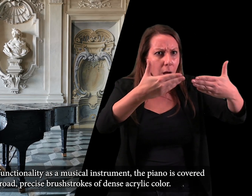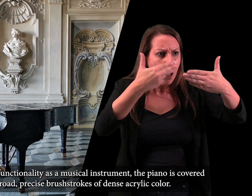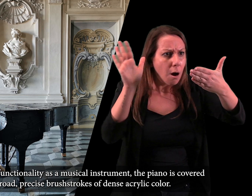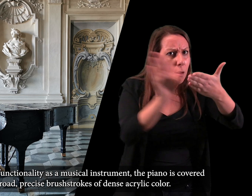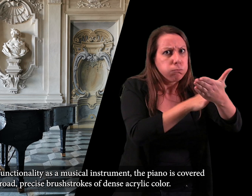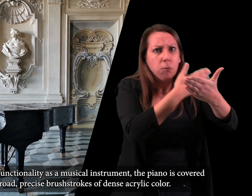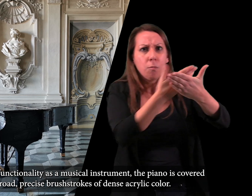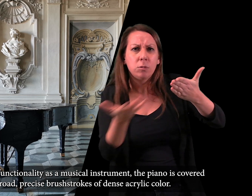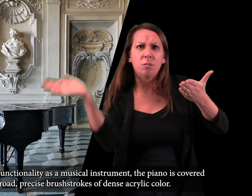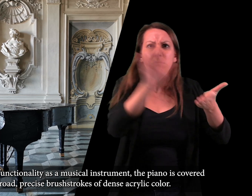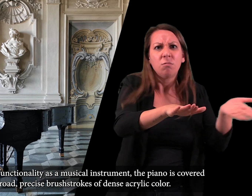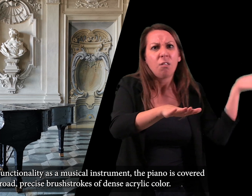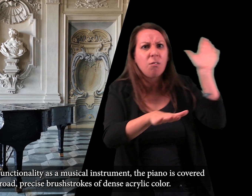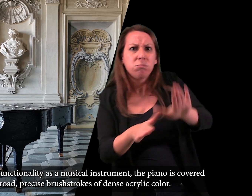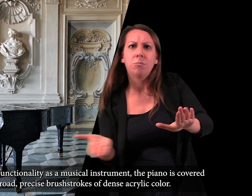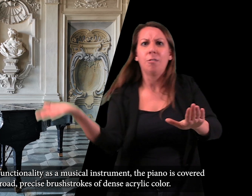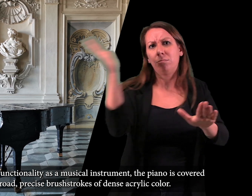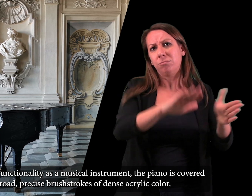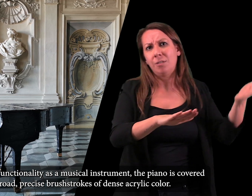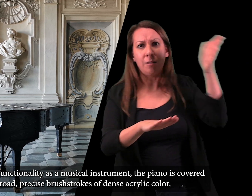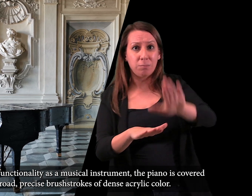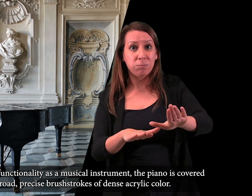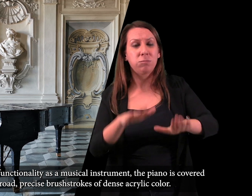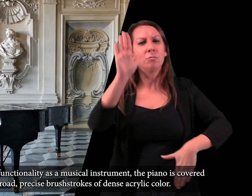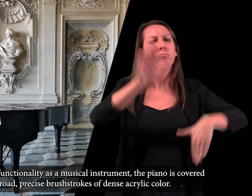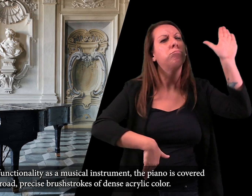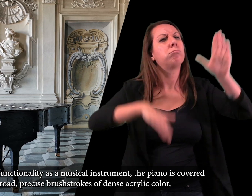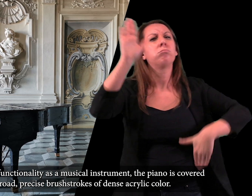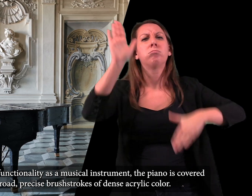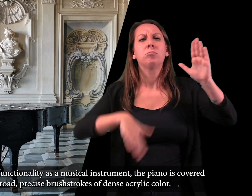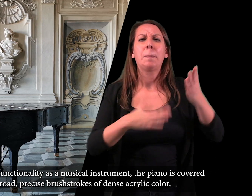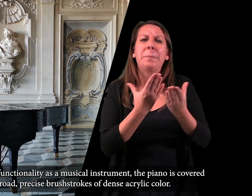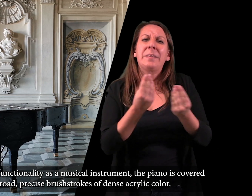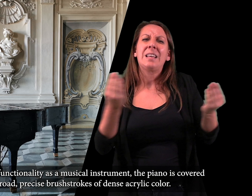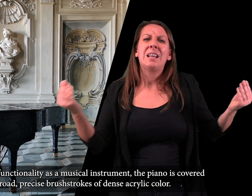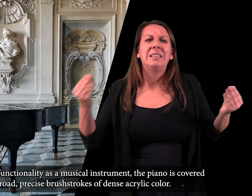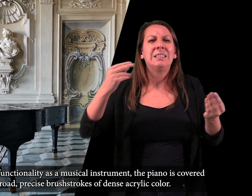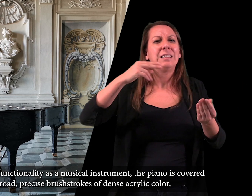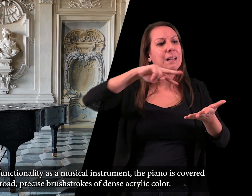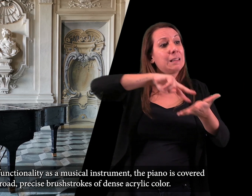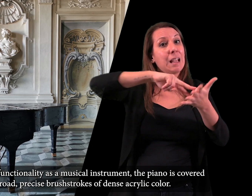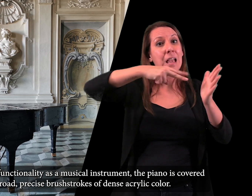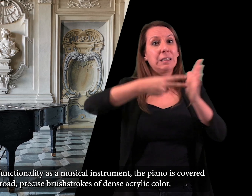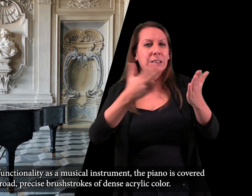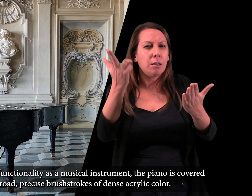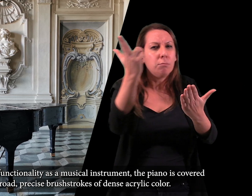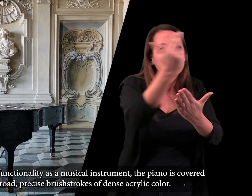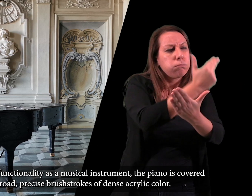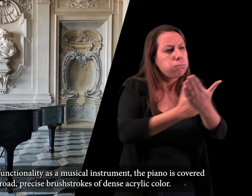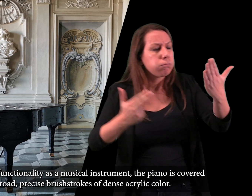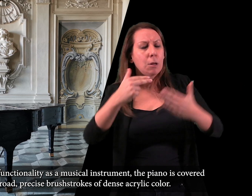Deprived of its functionality as a musical instrument the piano is covered with broad, precise